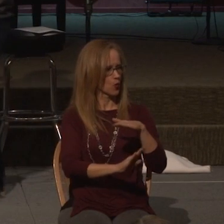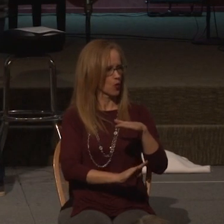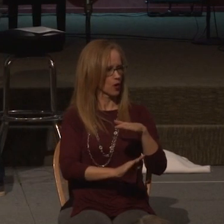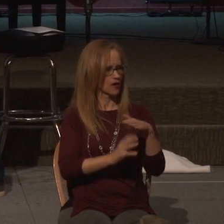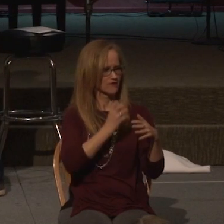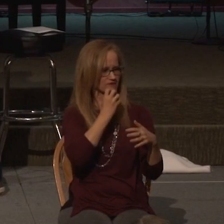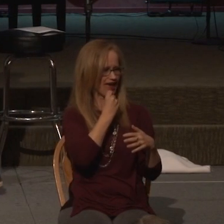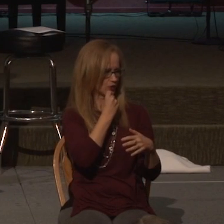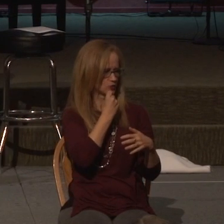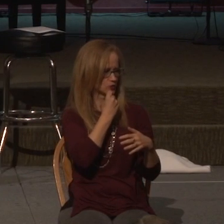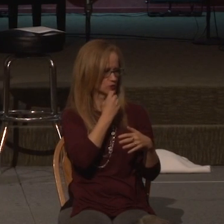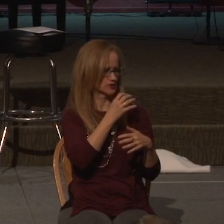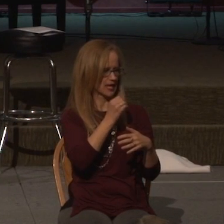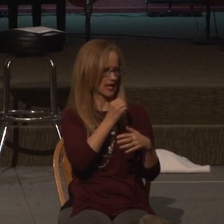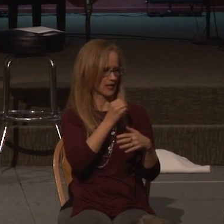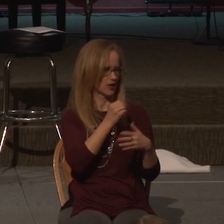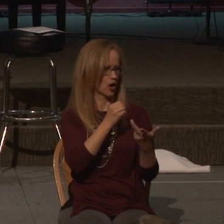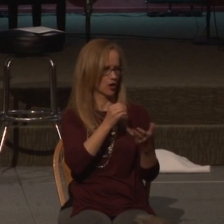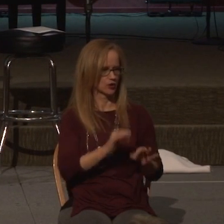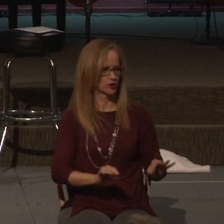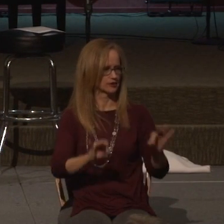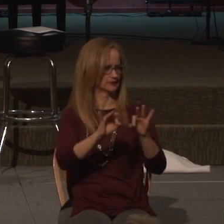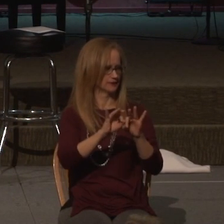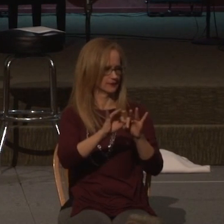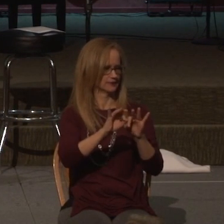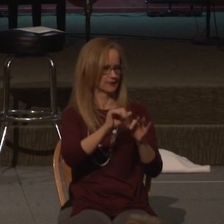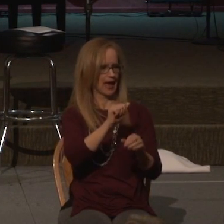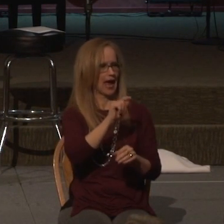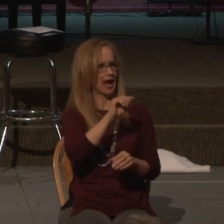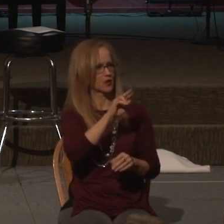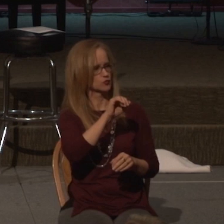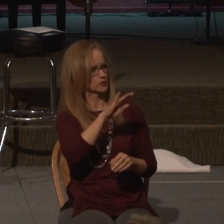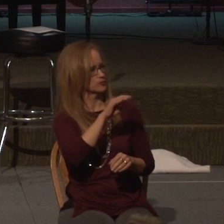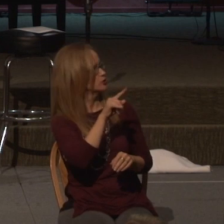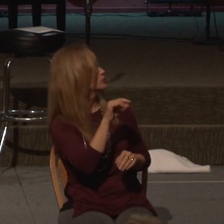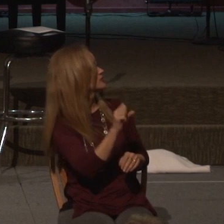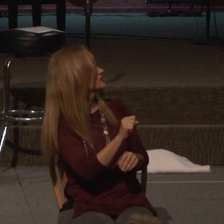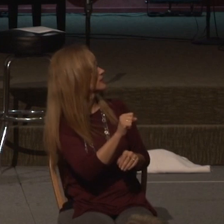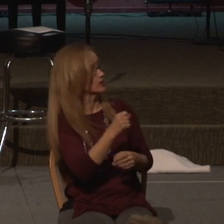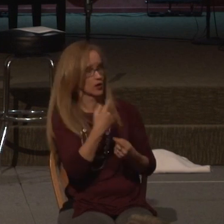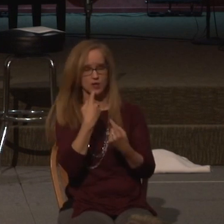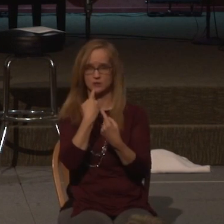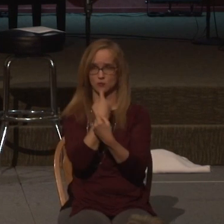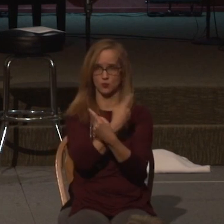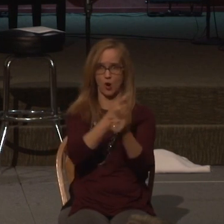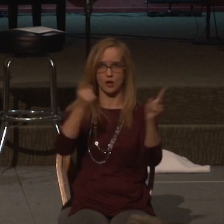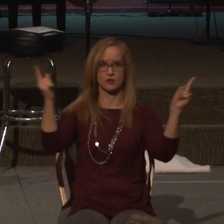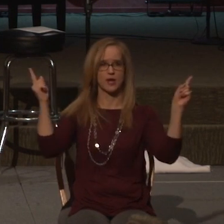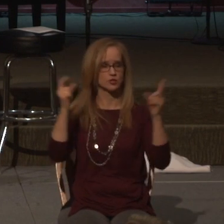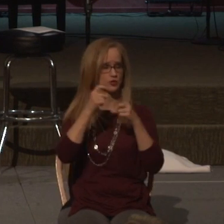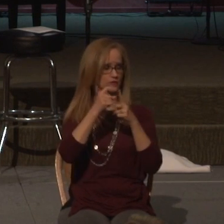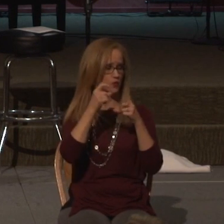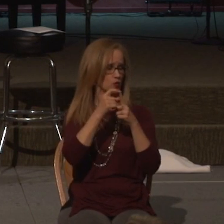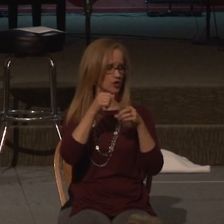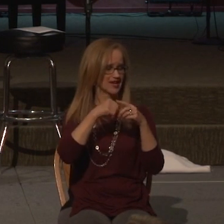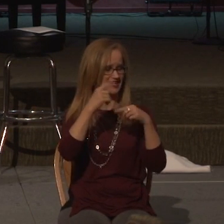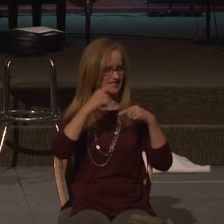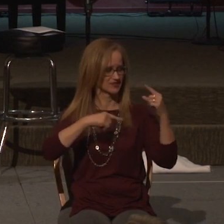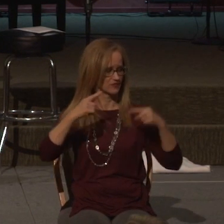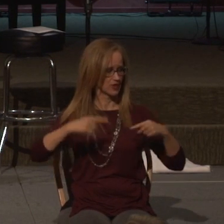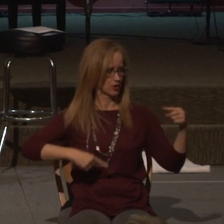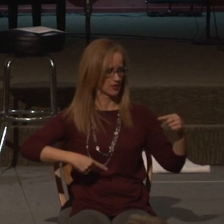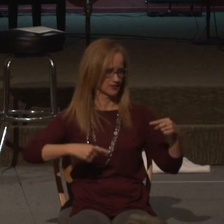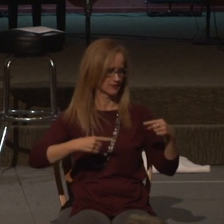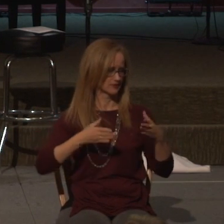attributes. Our core values are proclamation of the word in its various